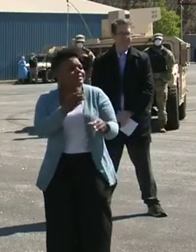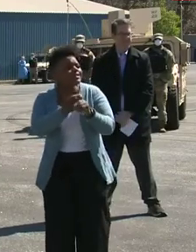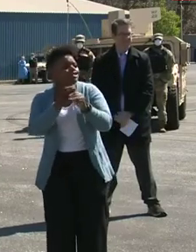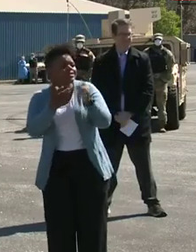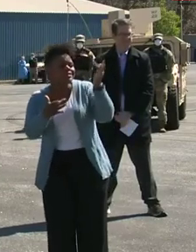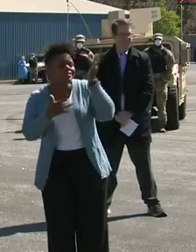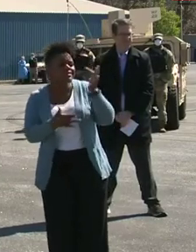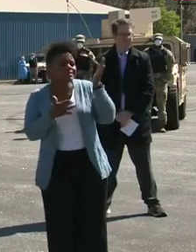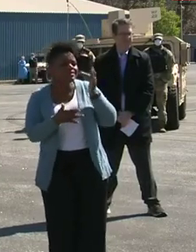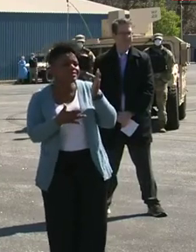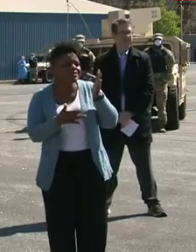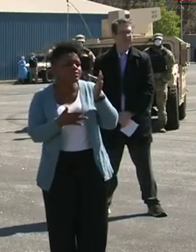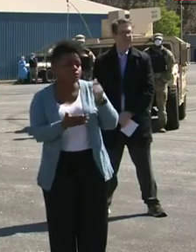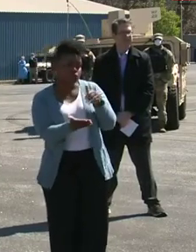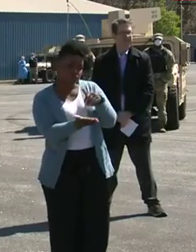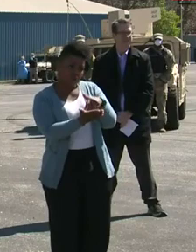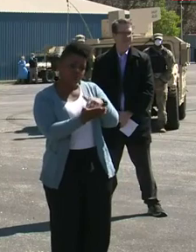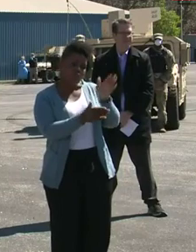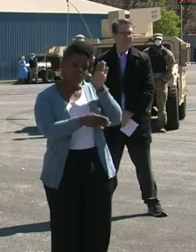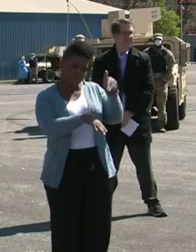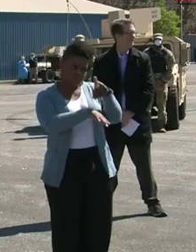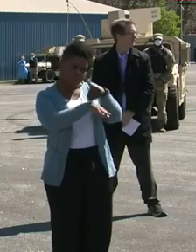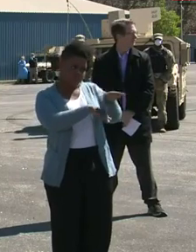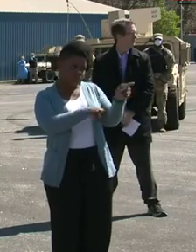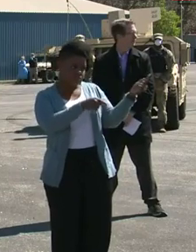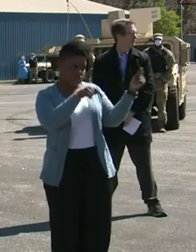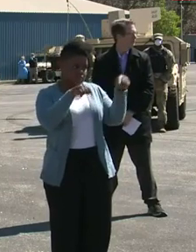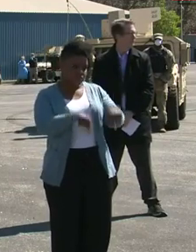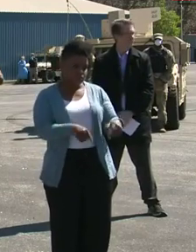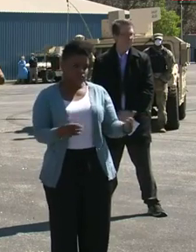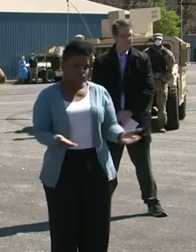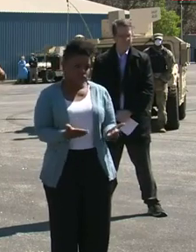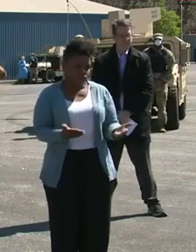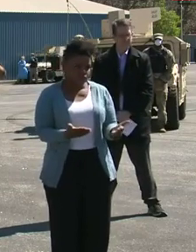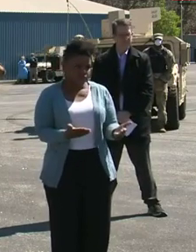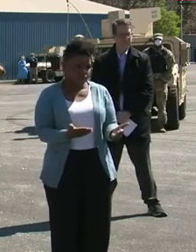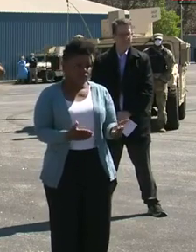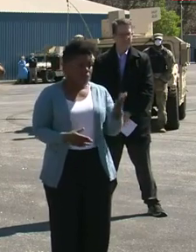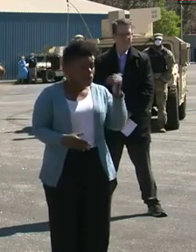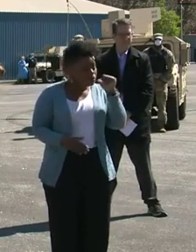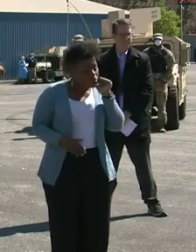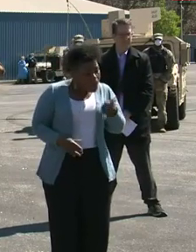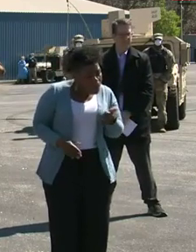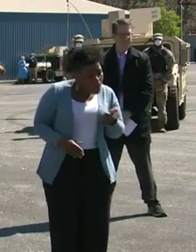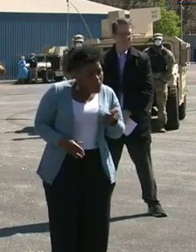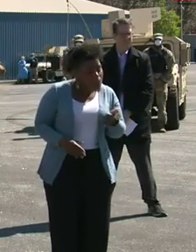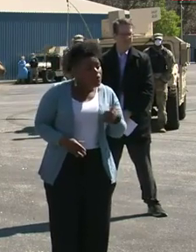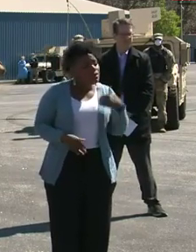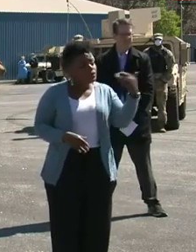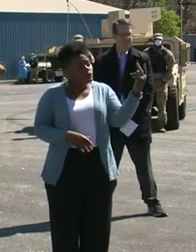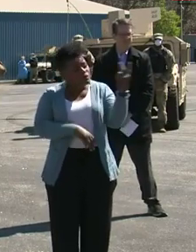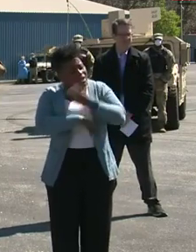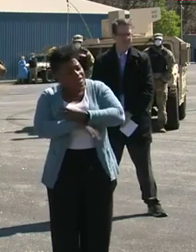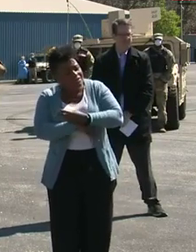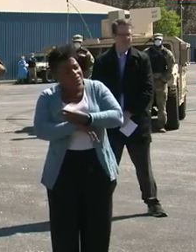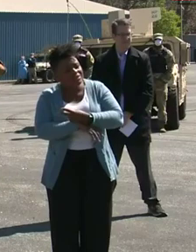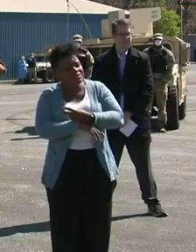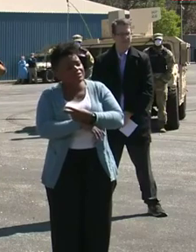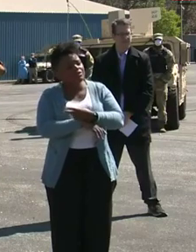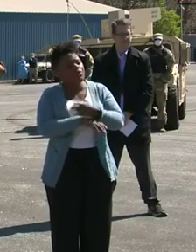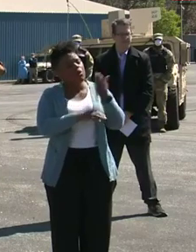here by a doctor, and hopefully tomorrow, maybe the next day, in the coming days, we hope to have a hotline